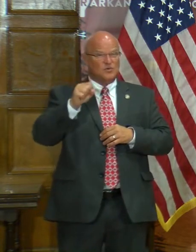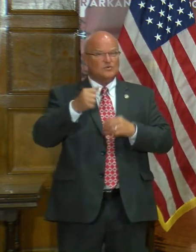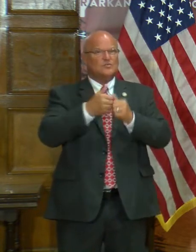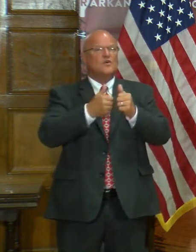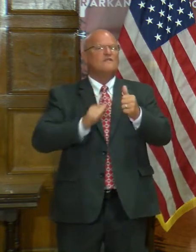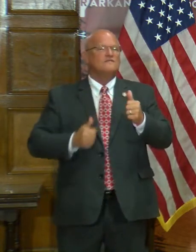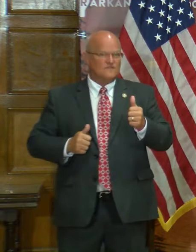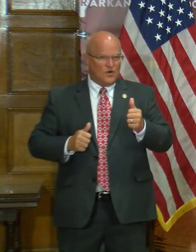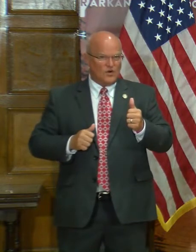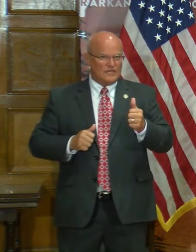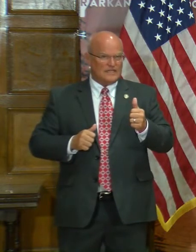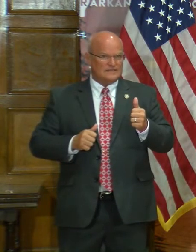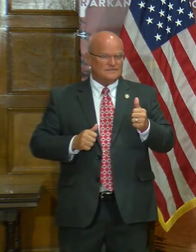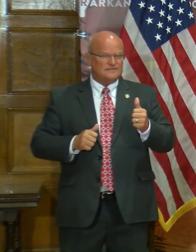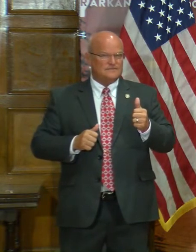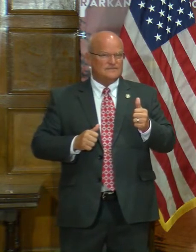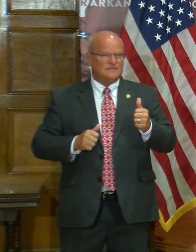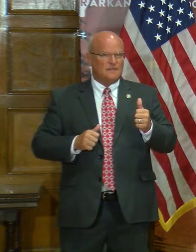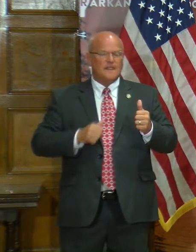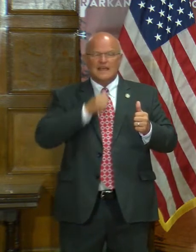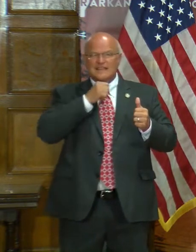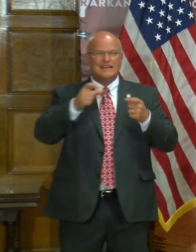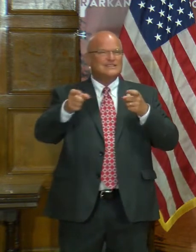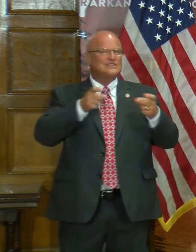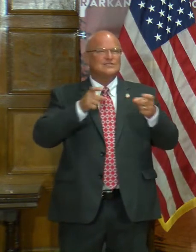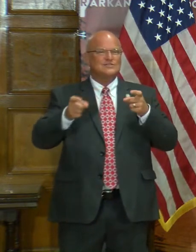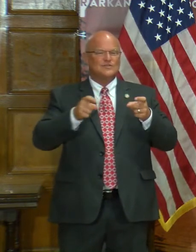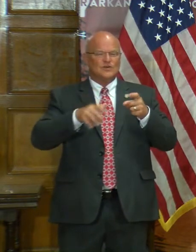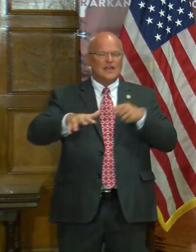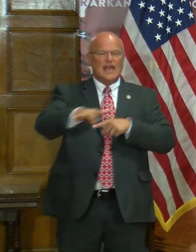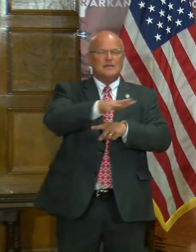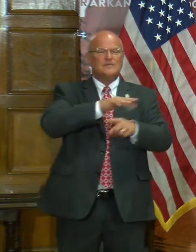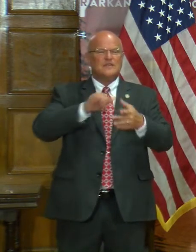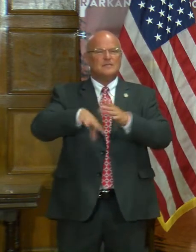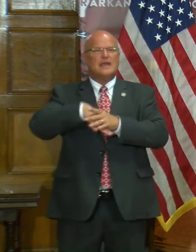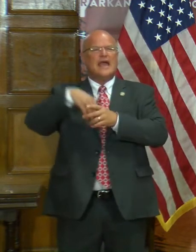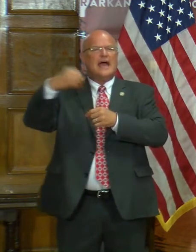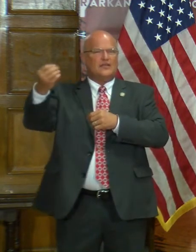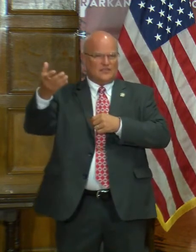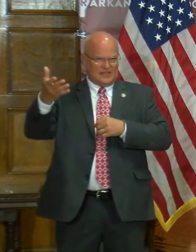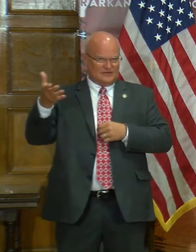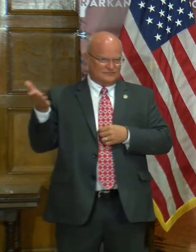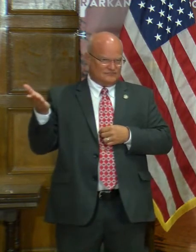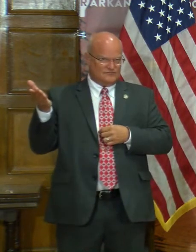avoid the uncontrolled atmosphere that would be out there